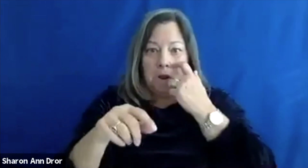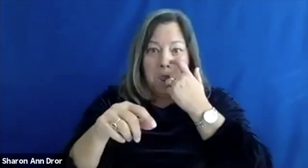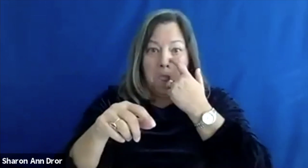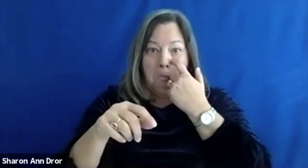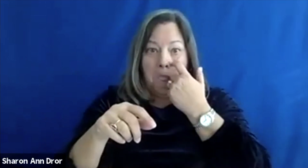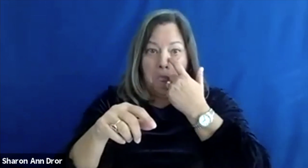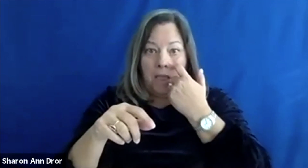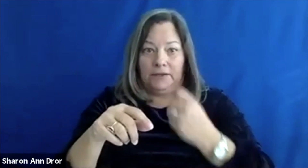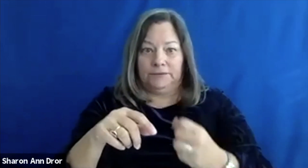that?